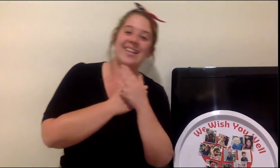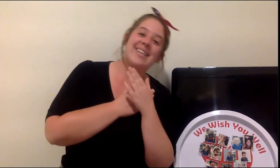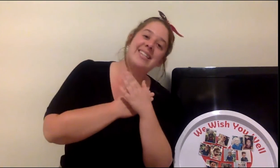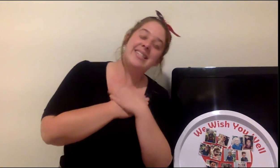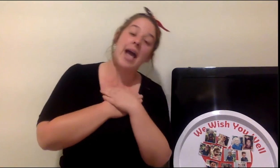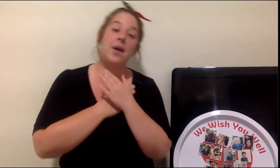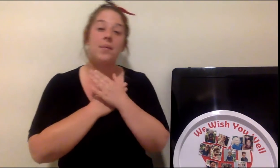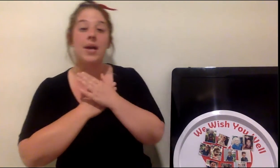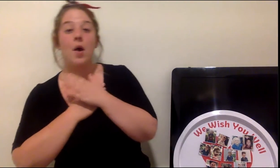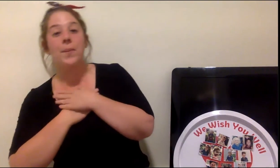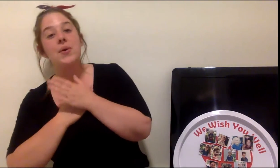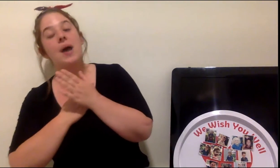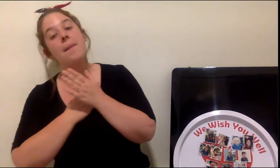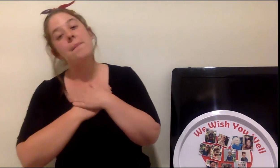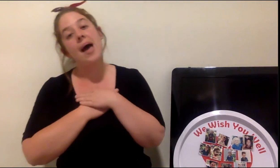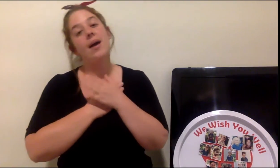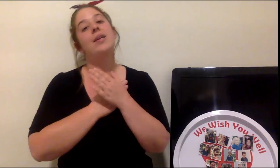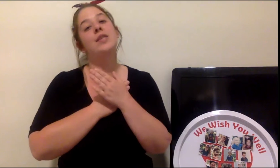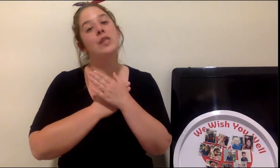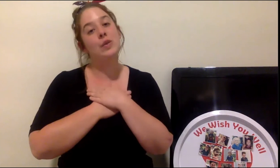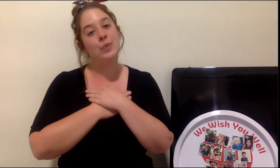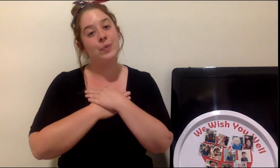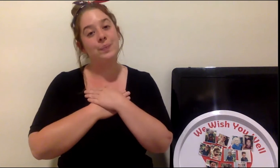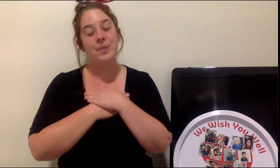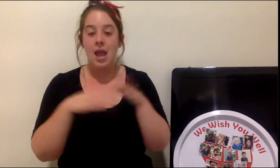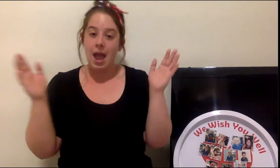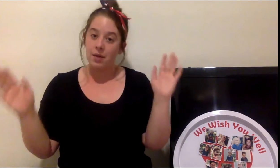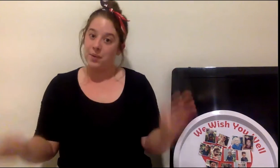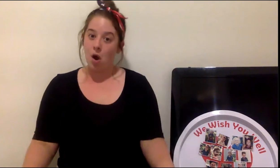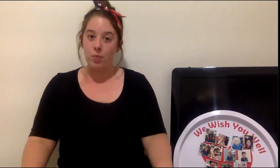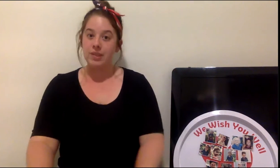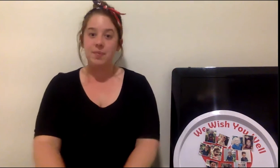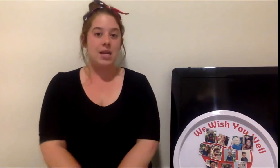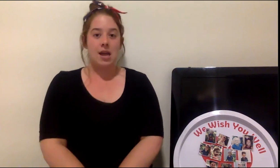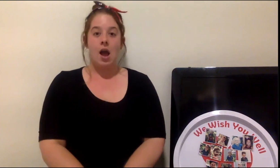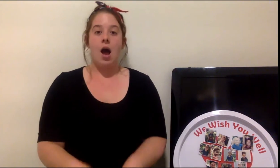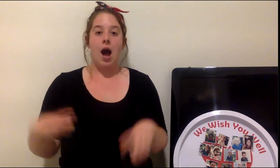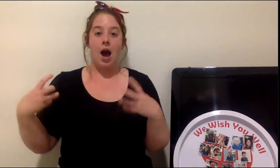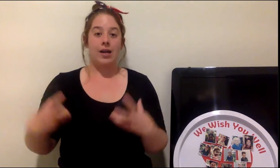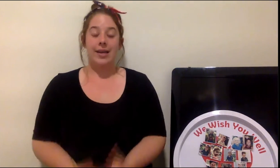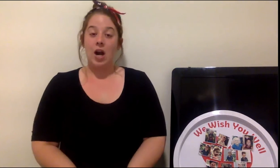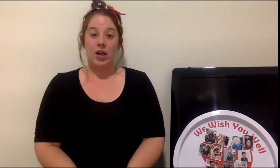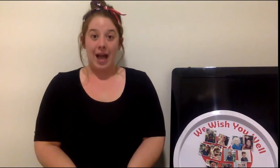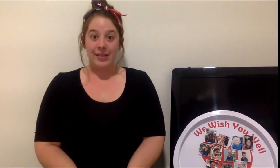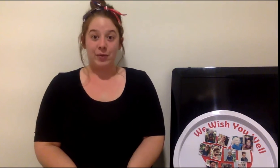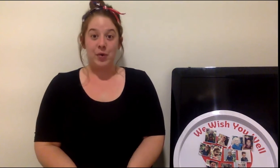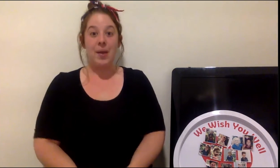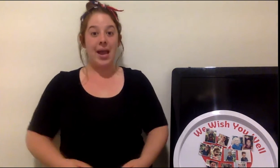day today, we hope you come back soon. And we hope to be in our classroom